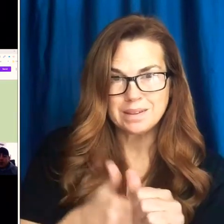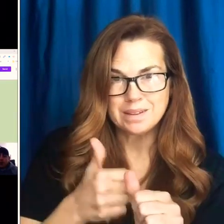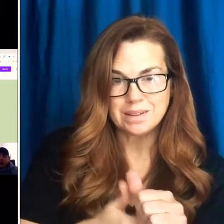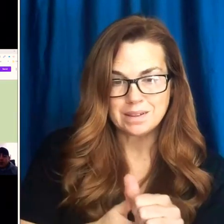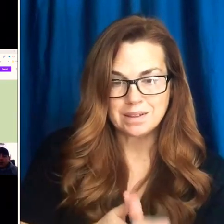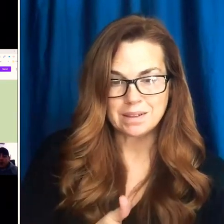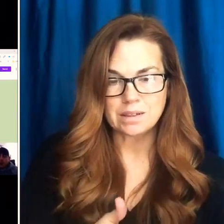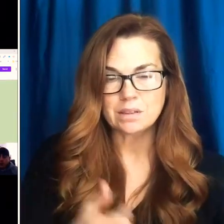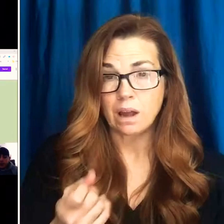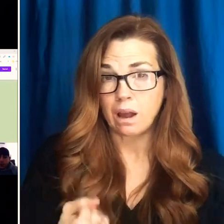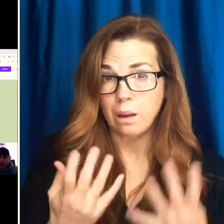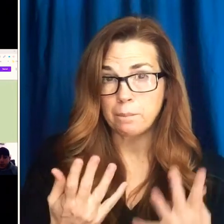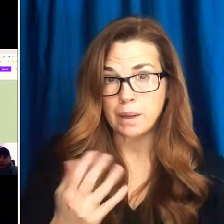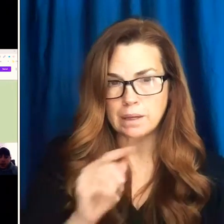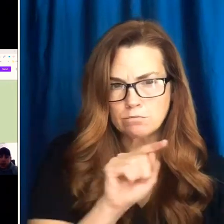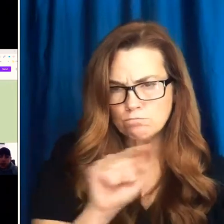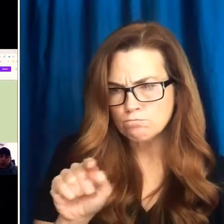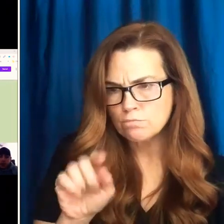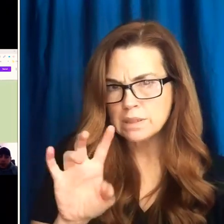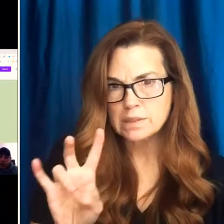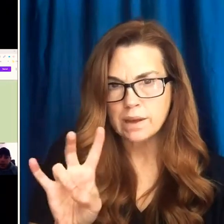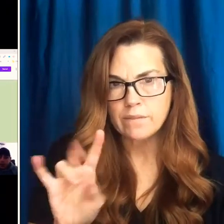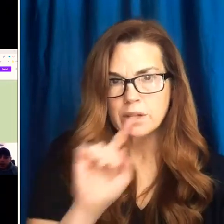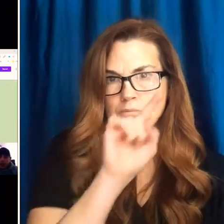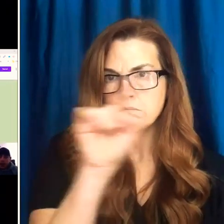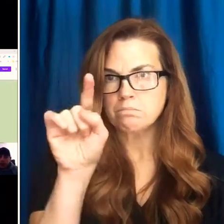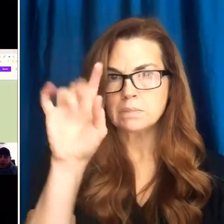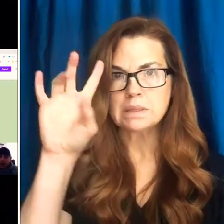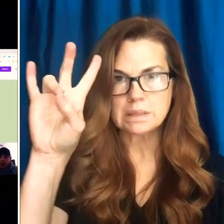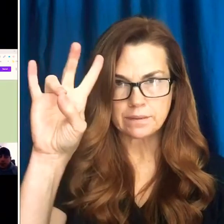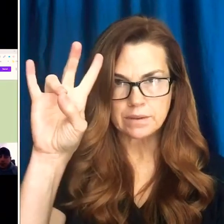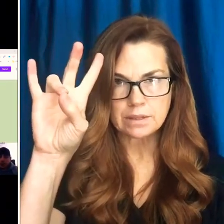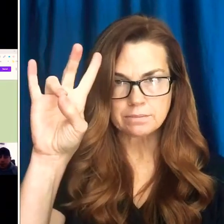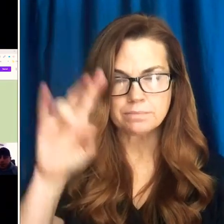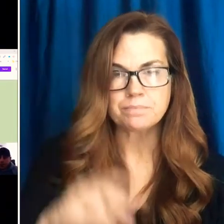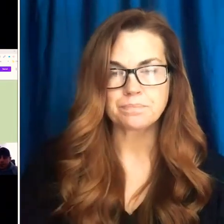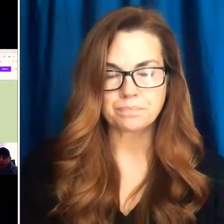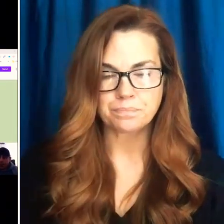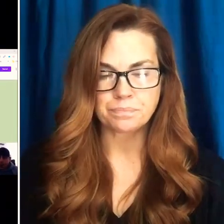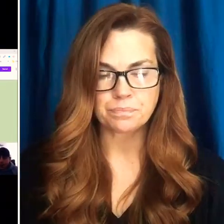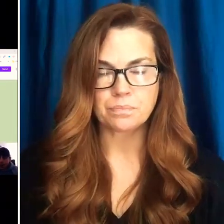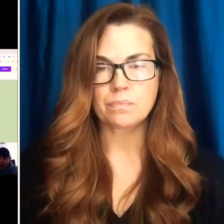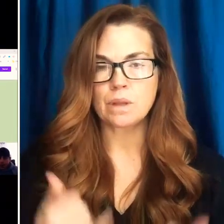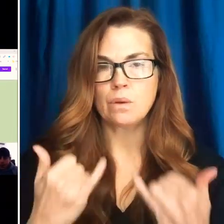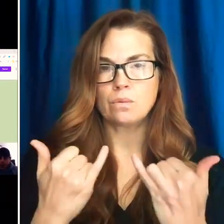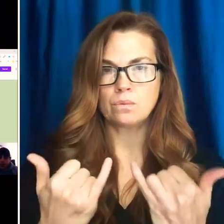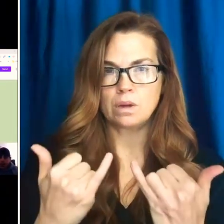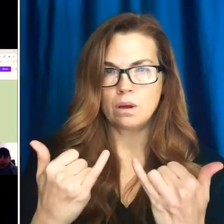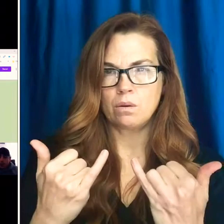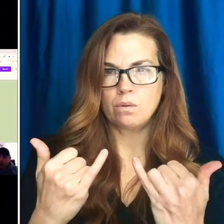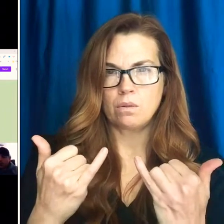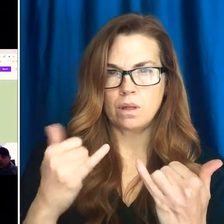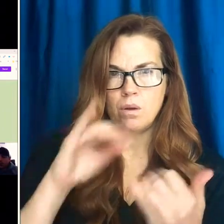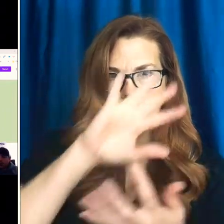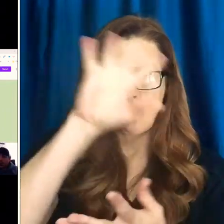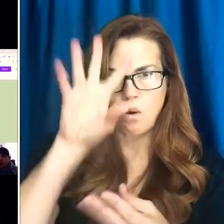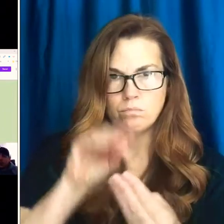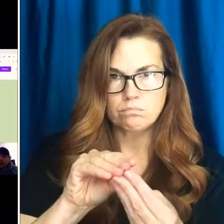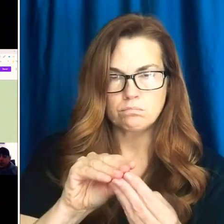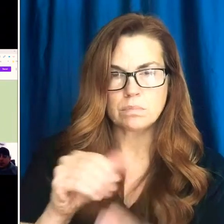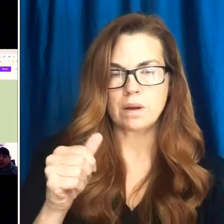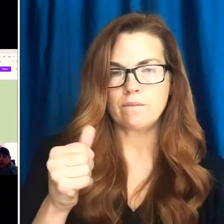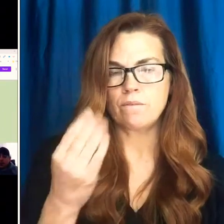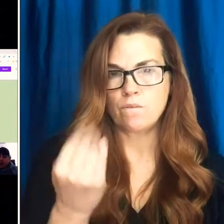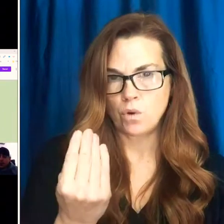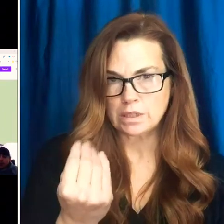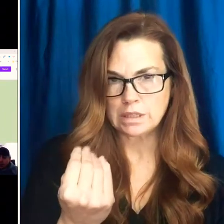5, 6, 7 dots in each group. And so I have a total of 14 dots, which are 7 in